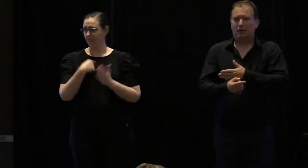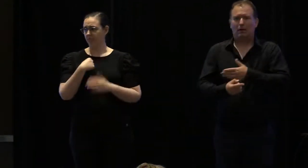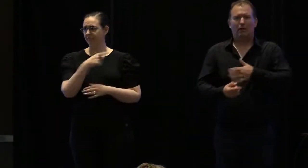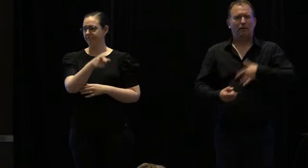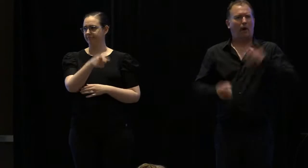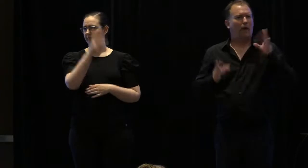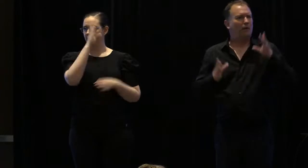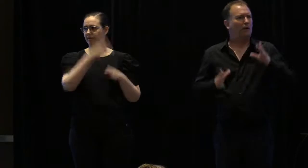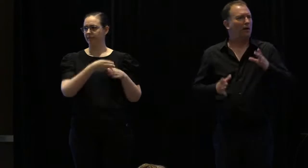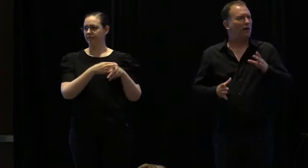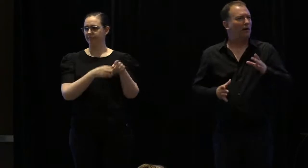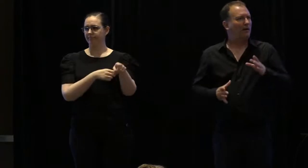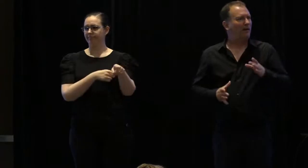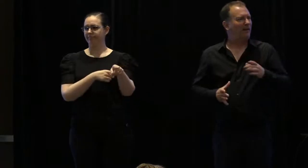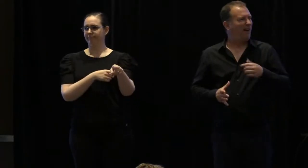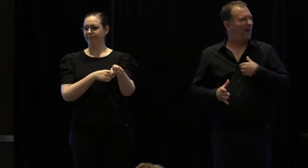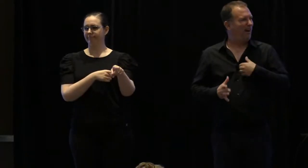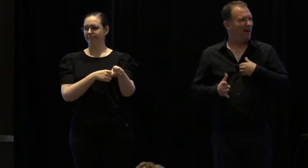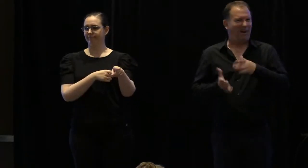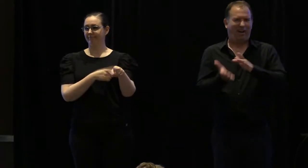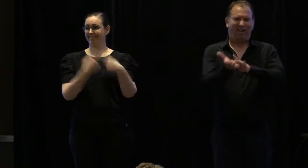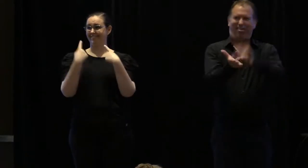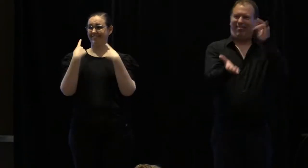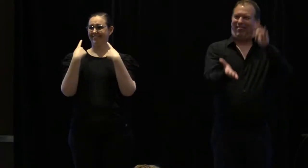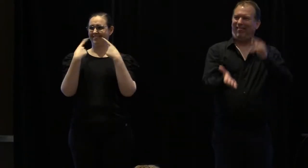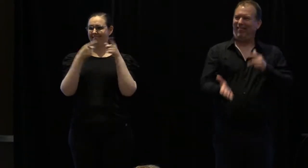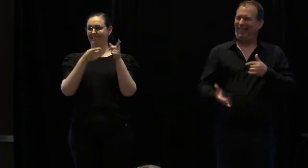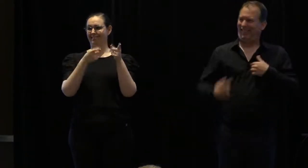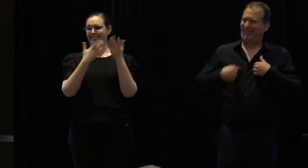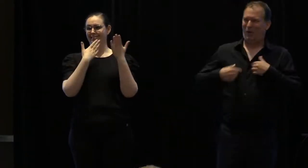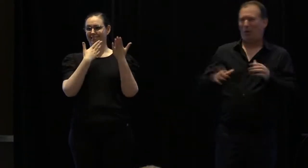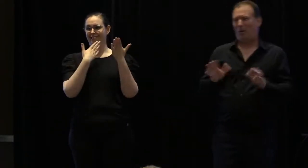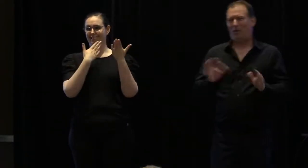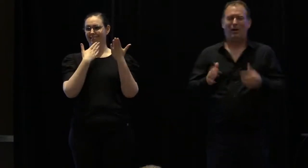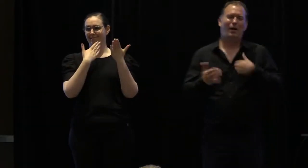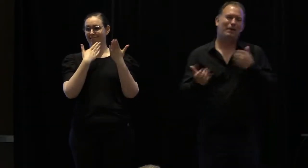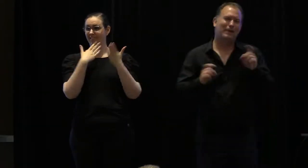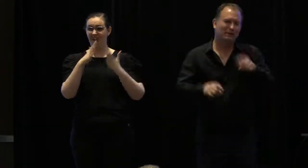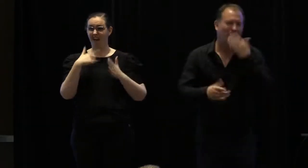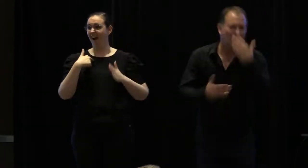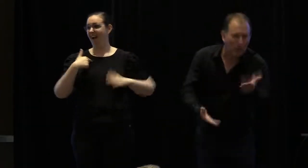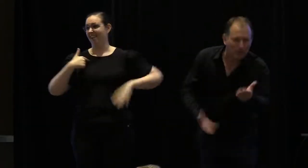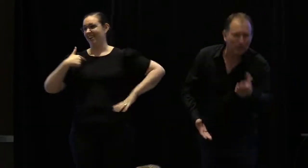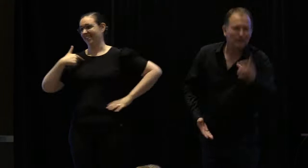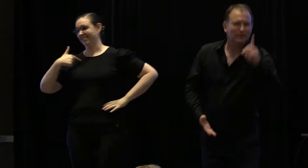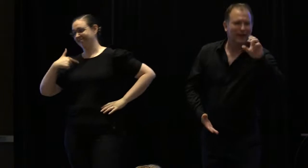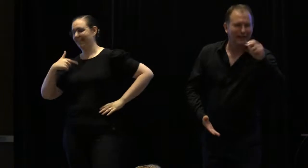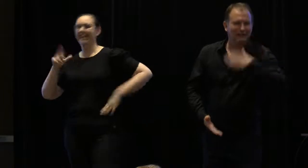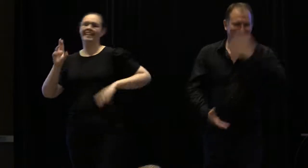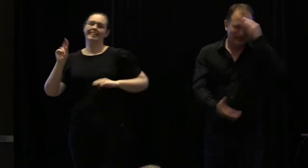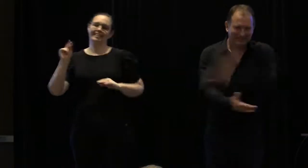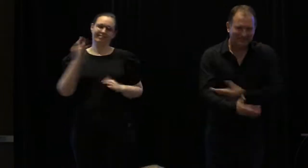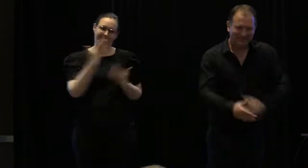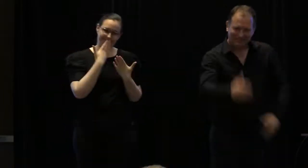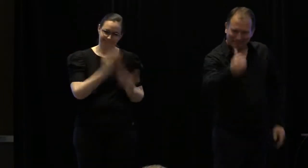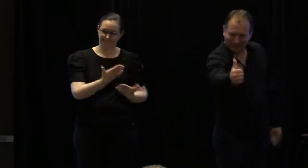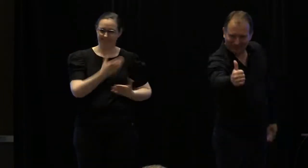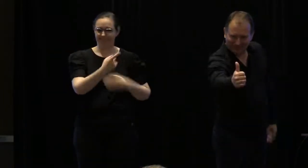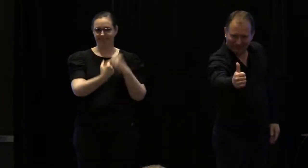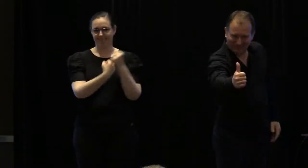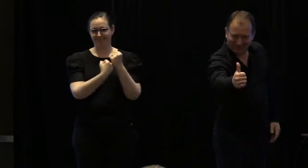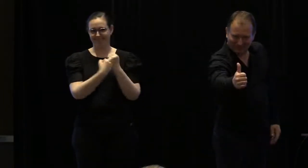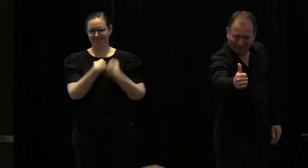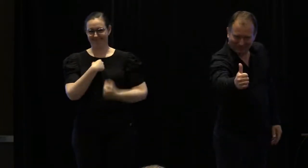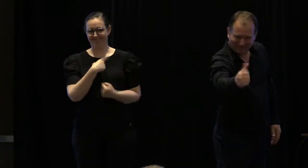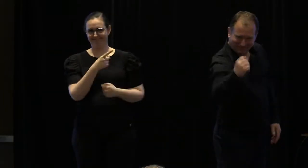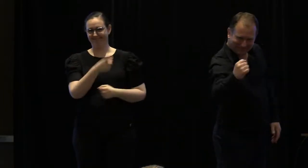I got a lot of thanks. Couldn't take all the kudos, had to pass those off to my son. I didn't want to take advantage of him. So Declan is